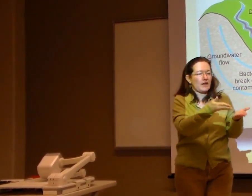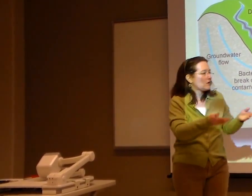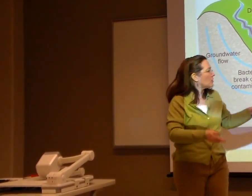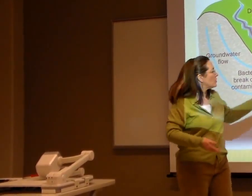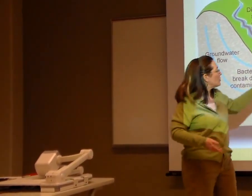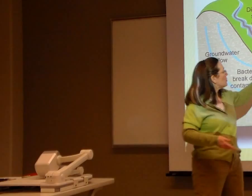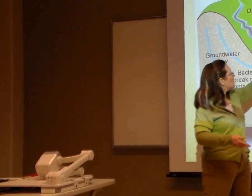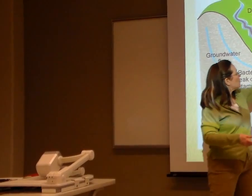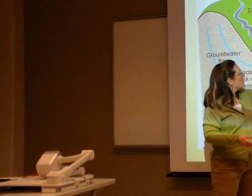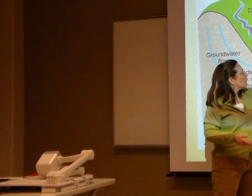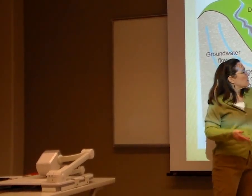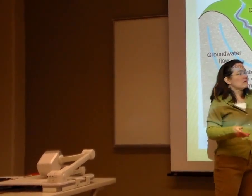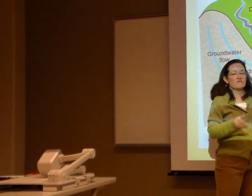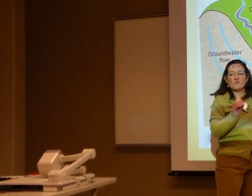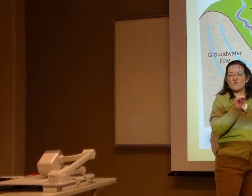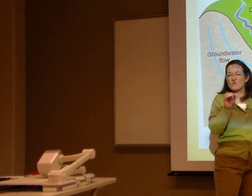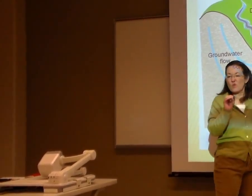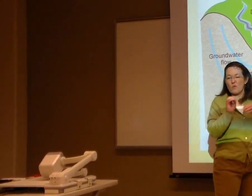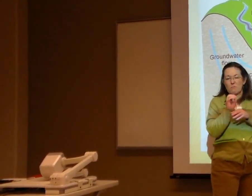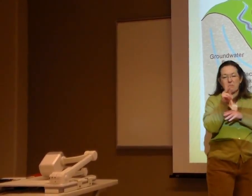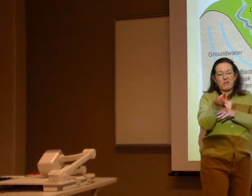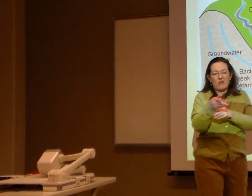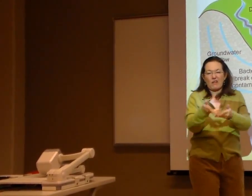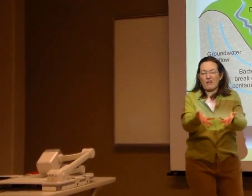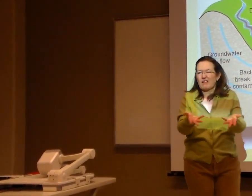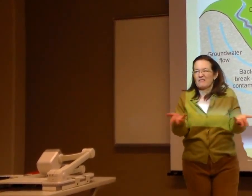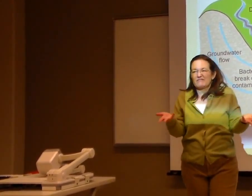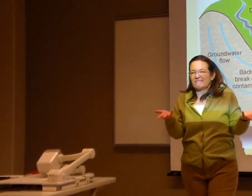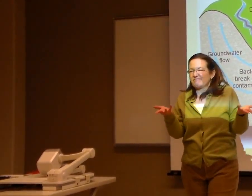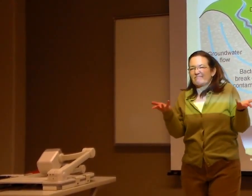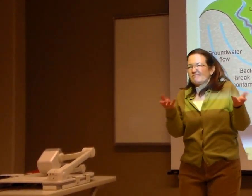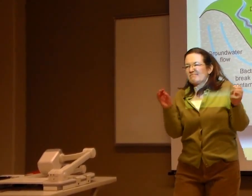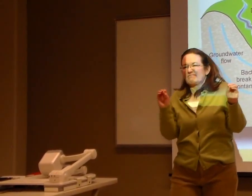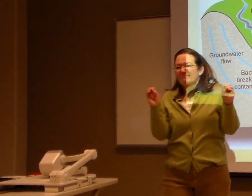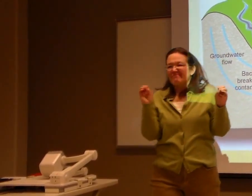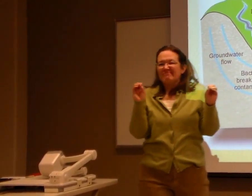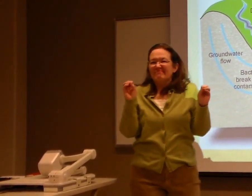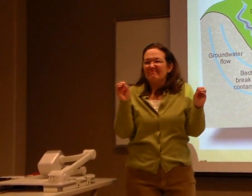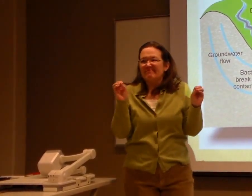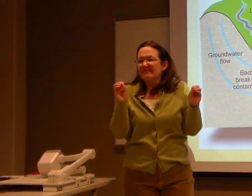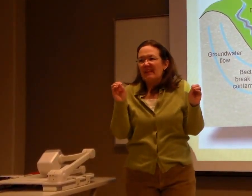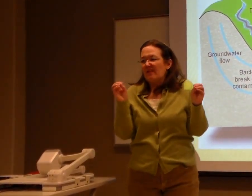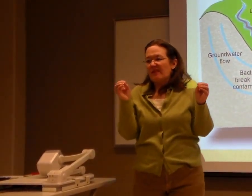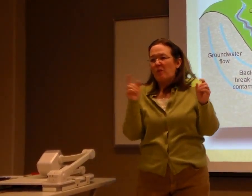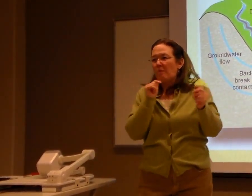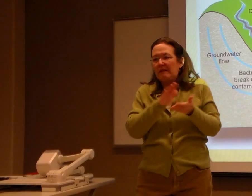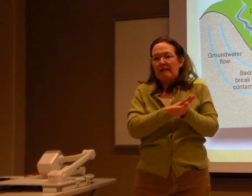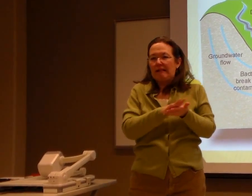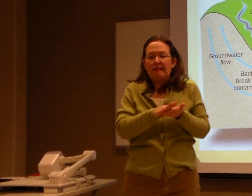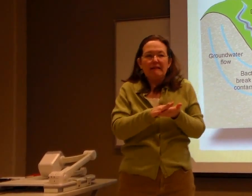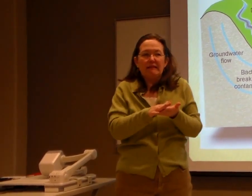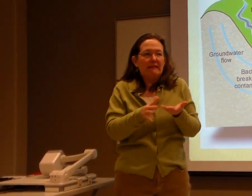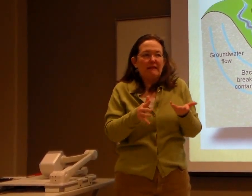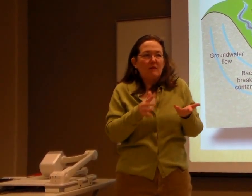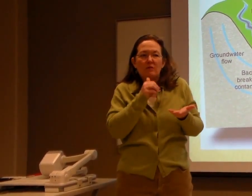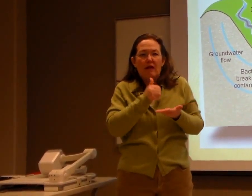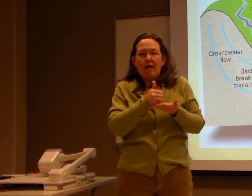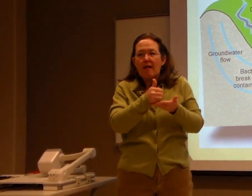It's important to have these specialized plants here because without those plants, this natural purification process wouldn't